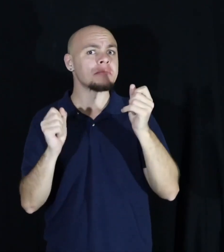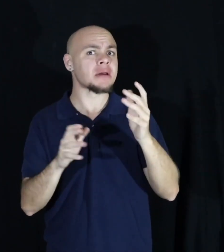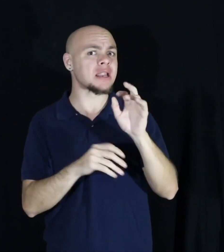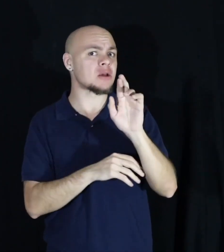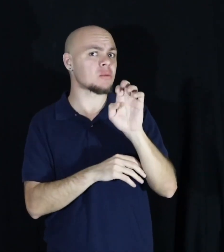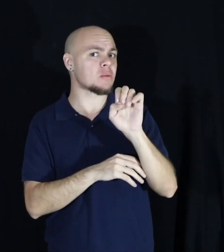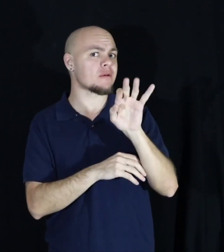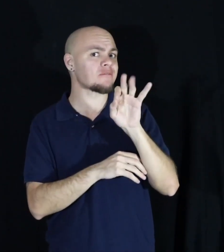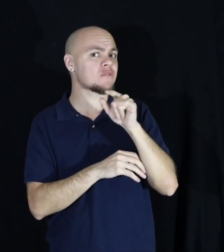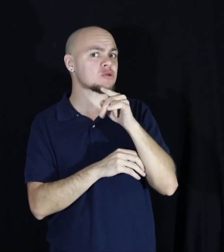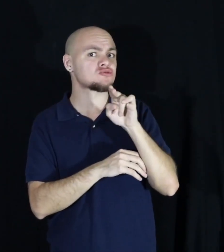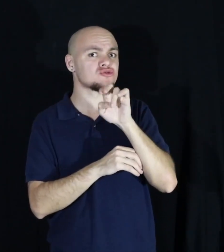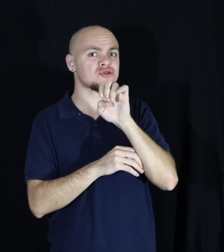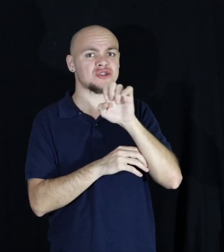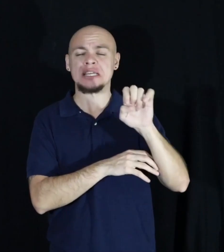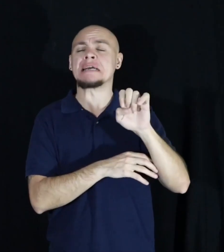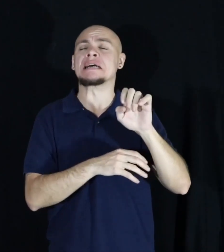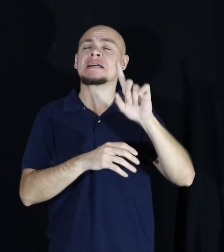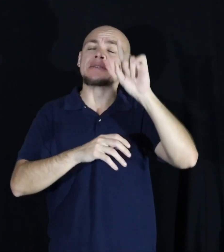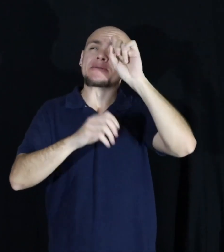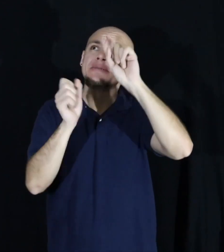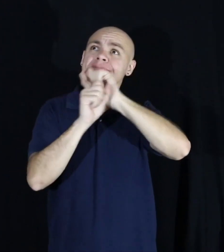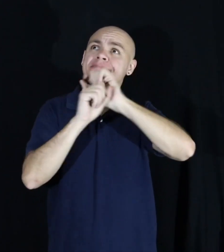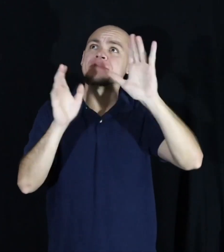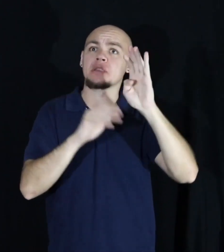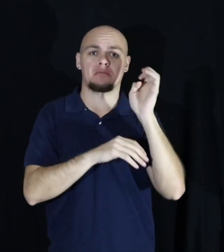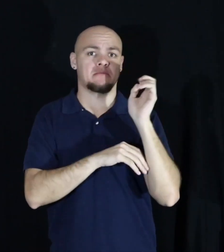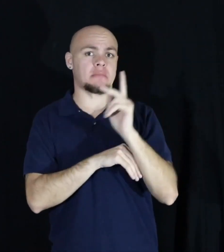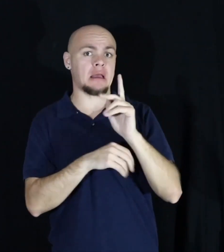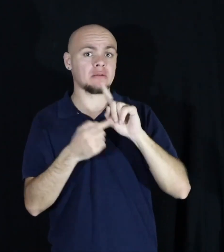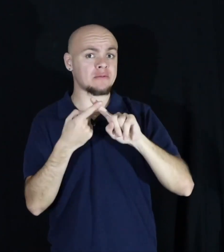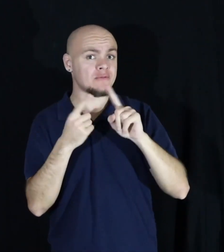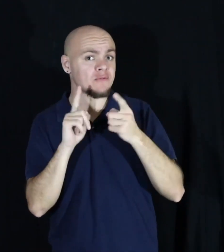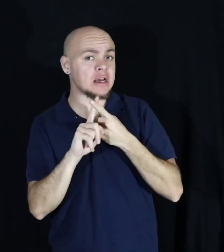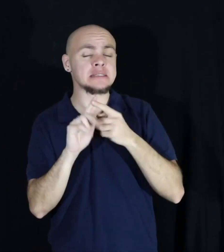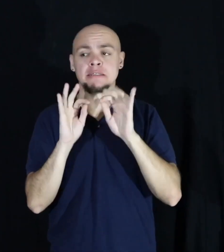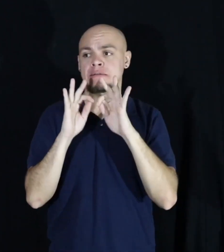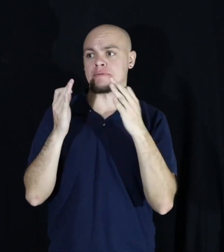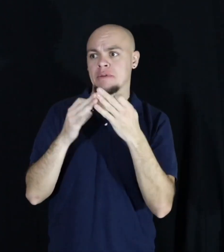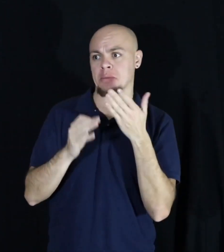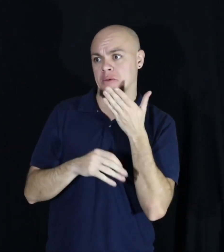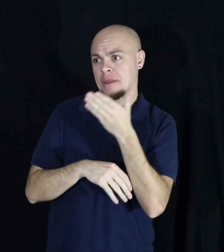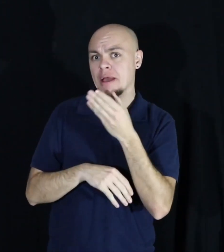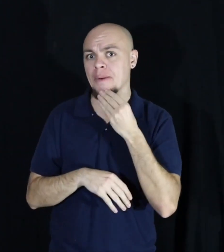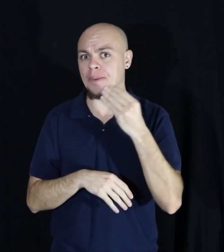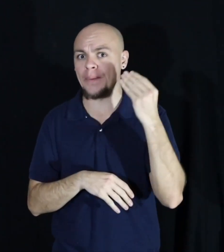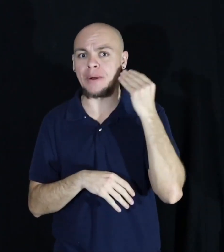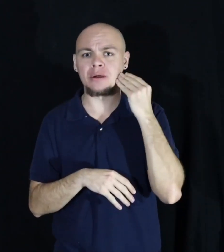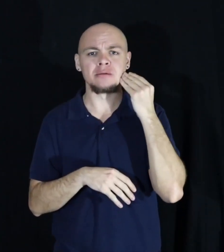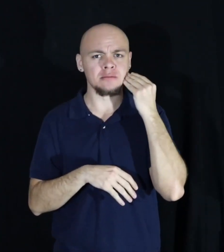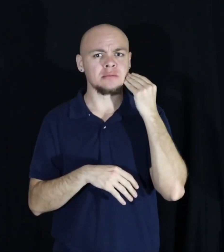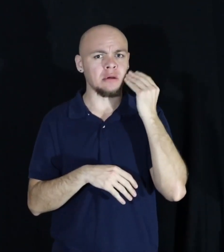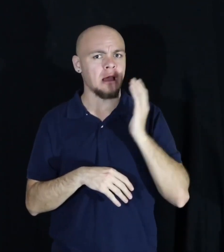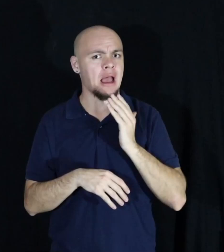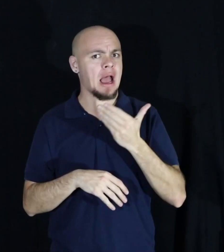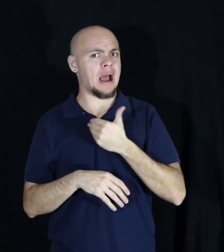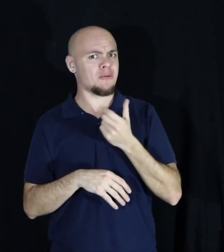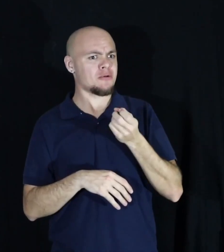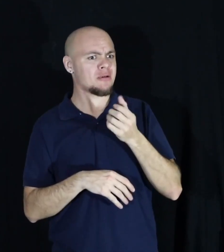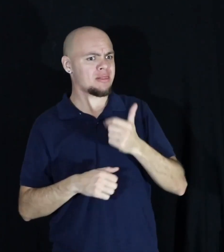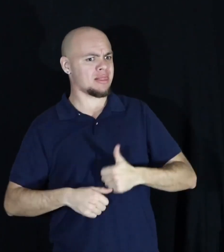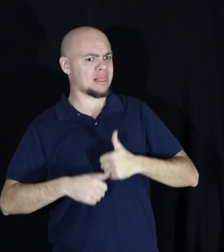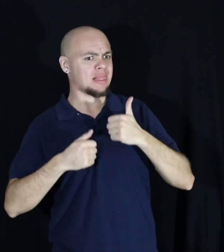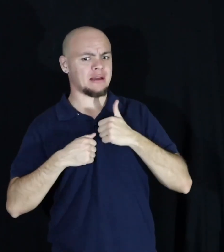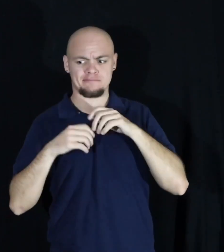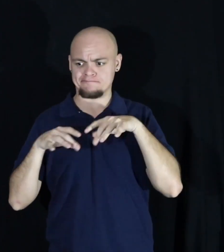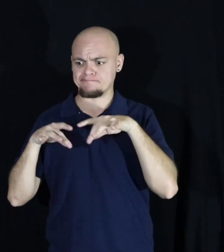like me dream of reuniting with friends and family, regaining parts of our own life that